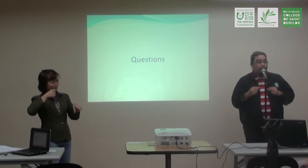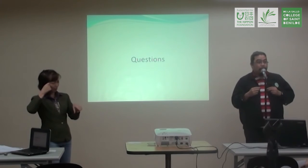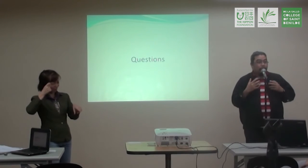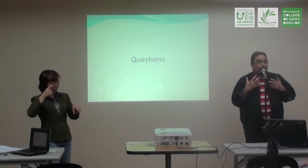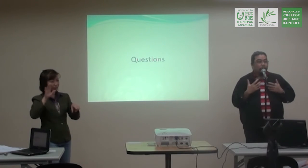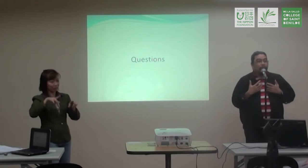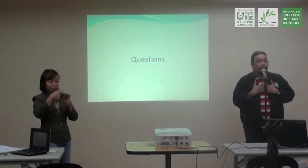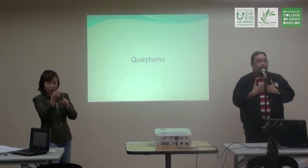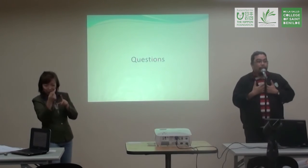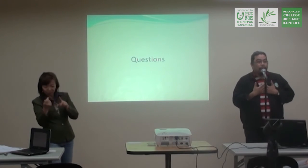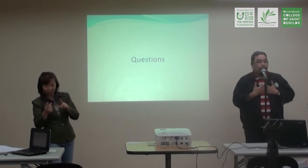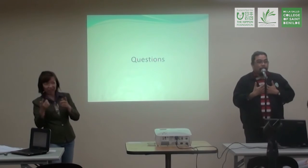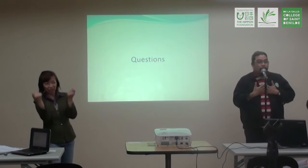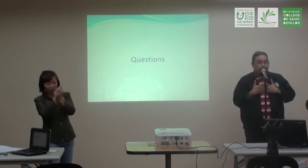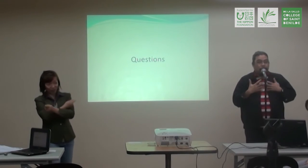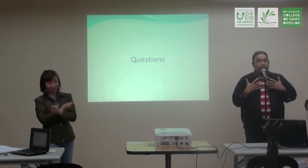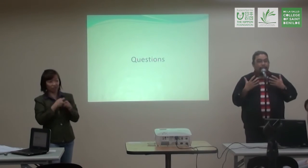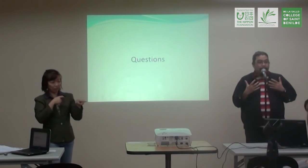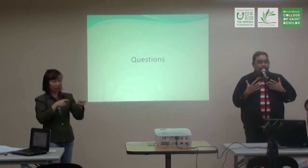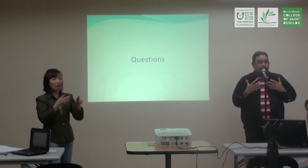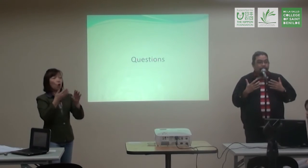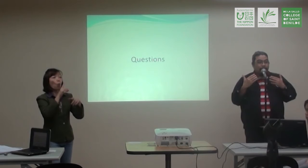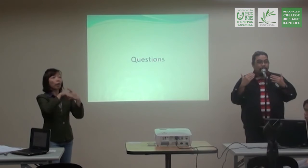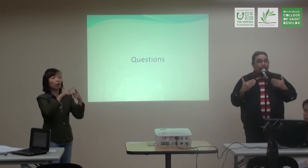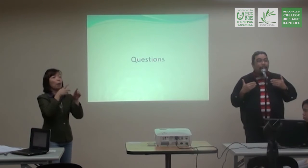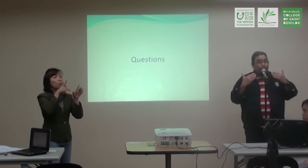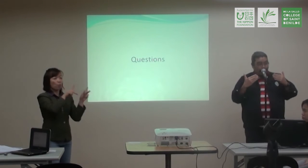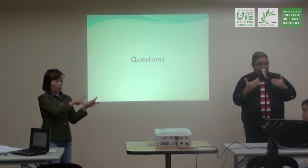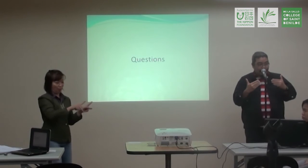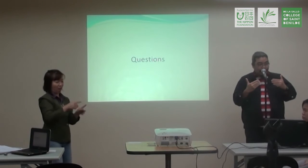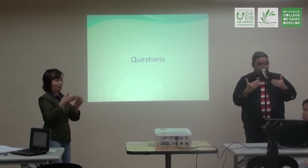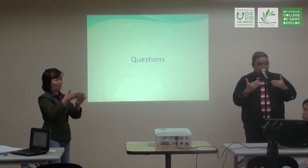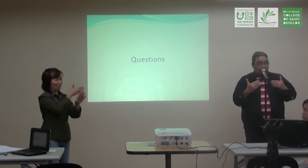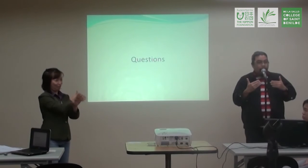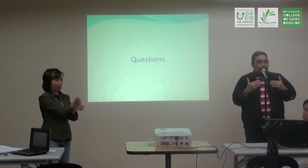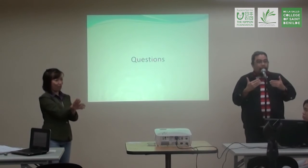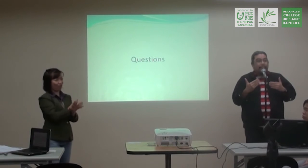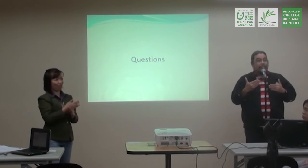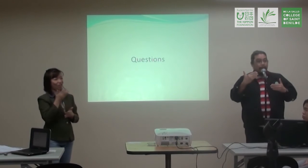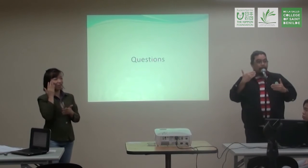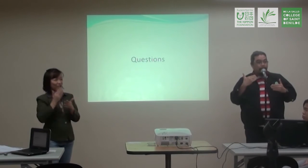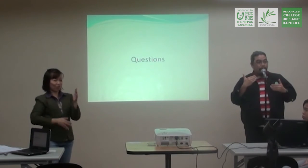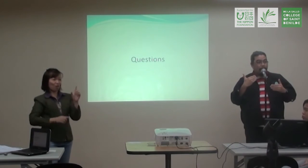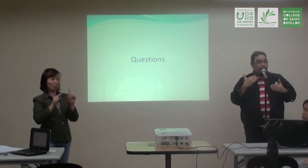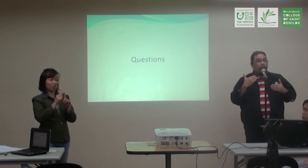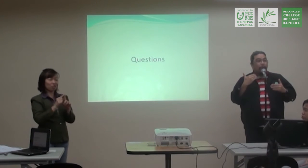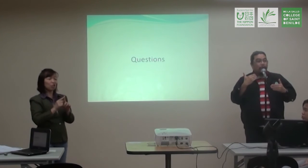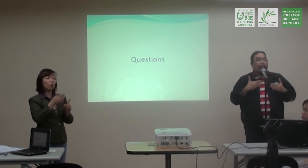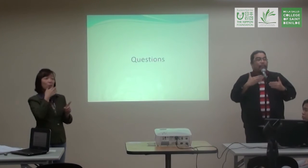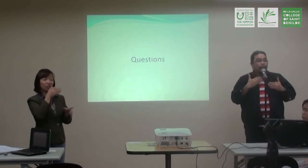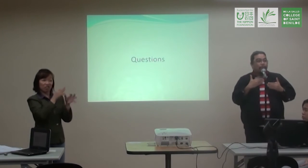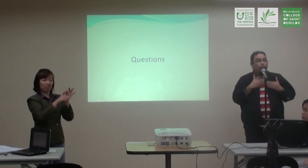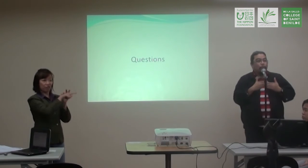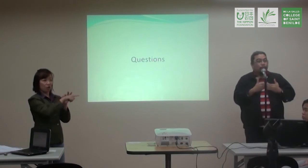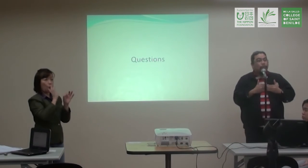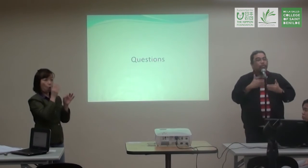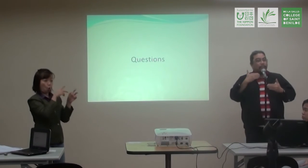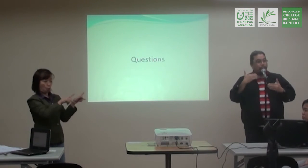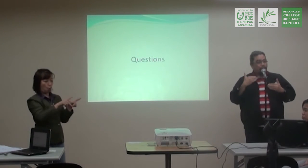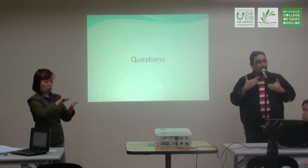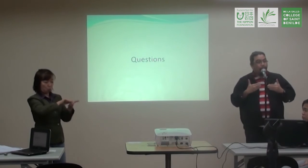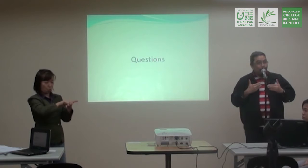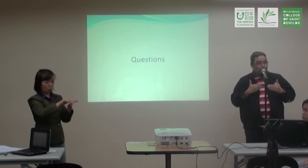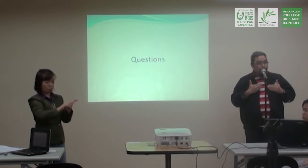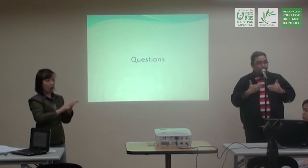test accommodation. So if there are certain tests that are really fit, the examiner ahead of time would